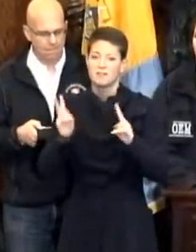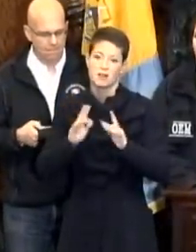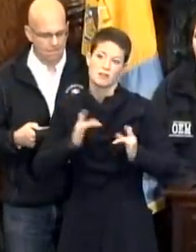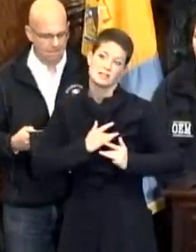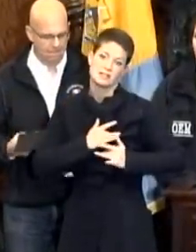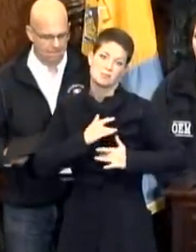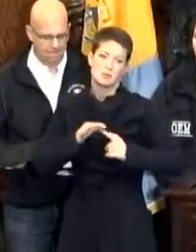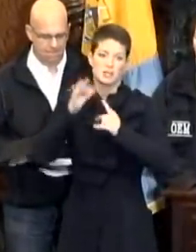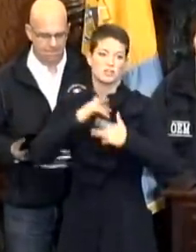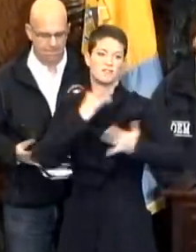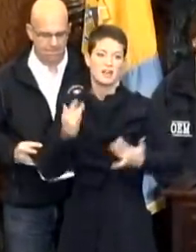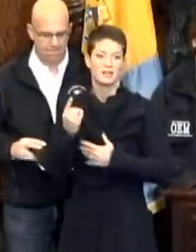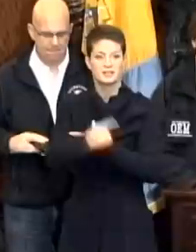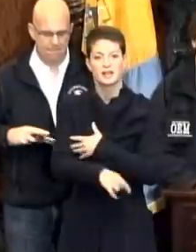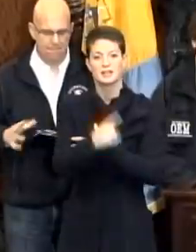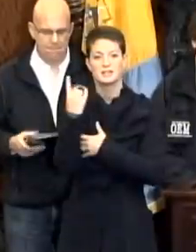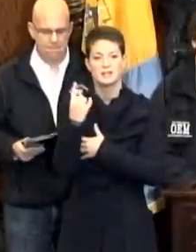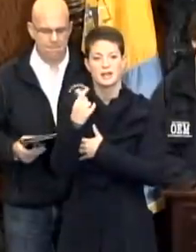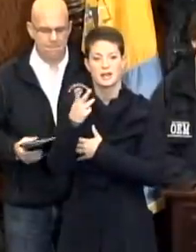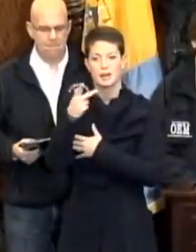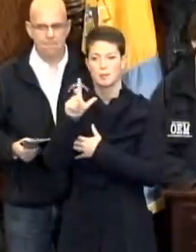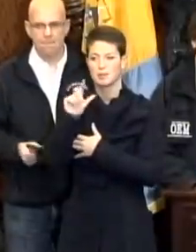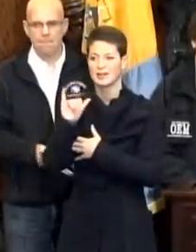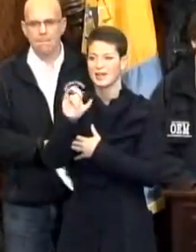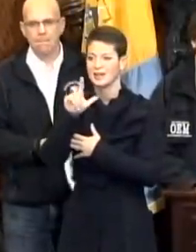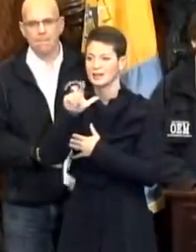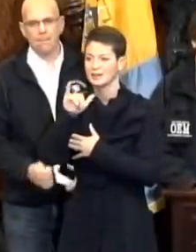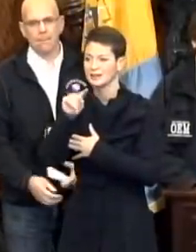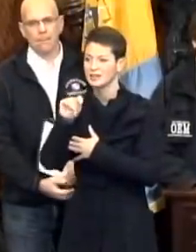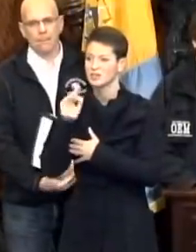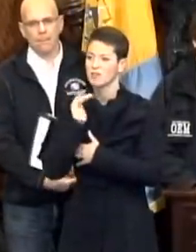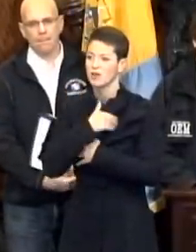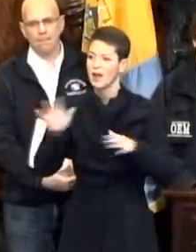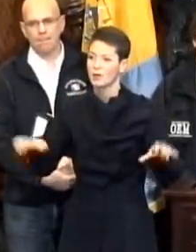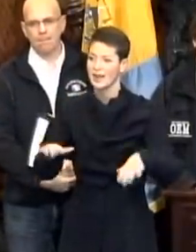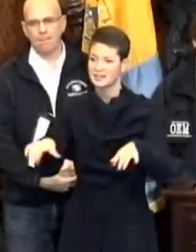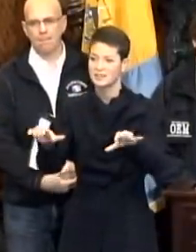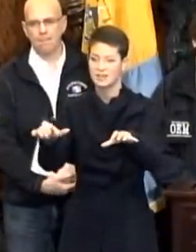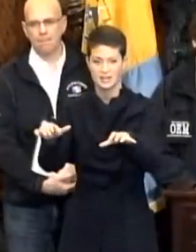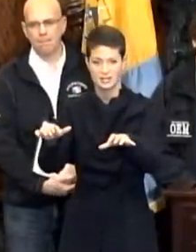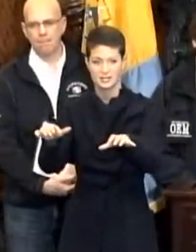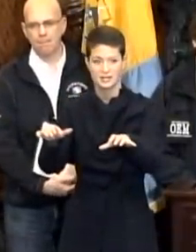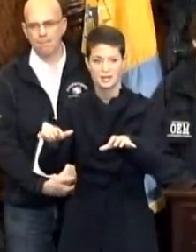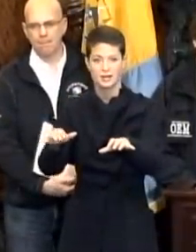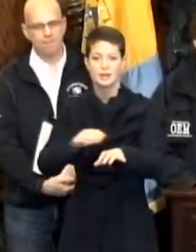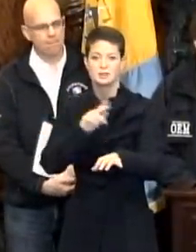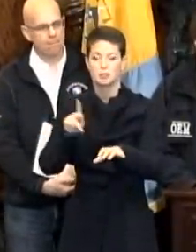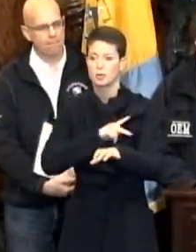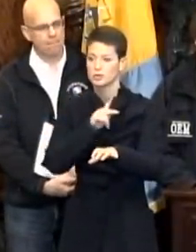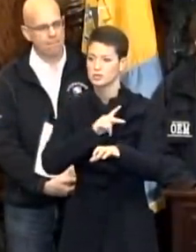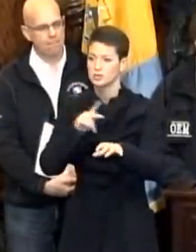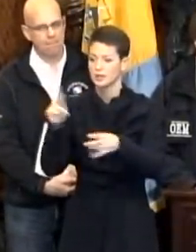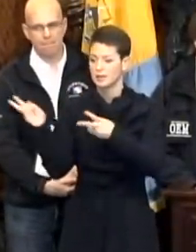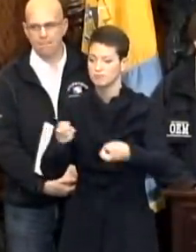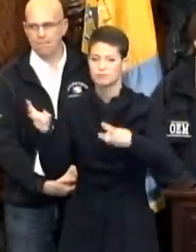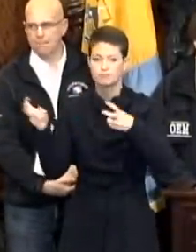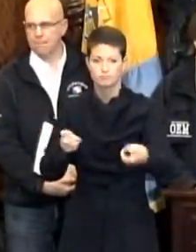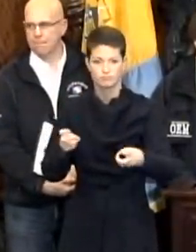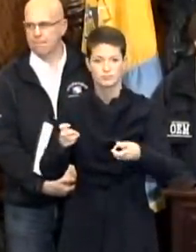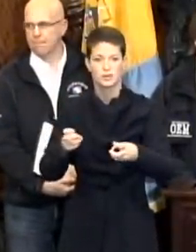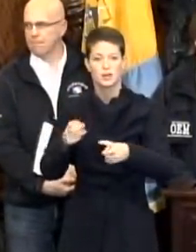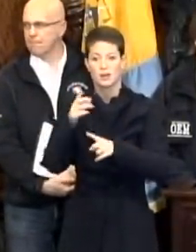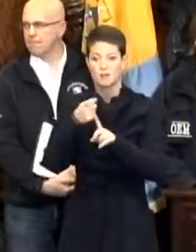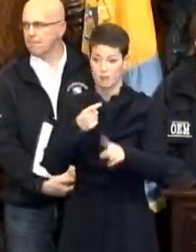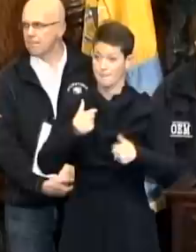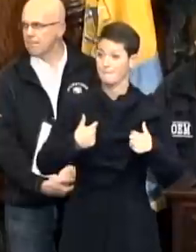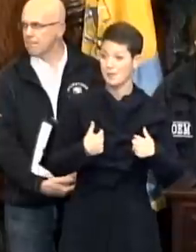special Valentine's Day playlist for our activities. This is personally crafted and curated by